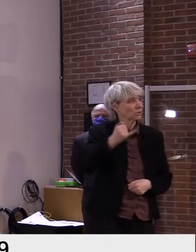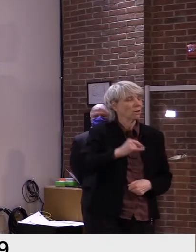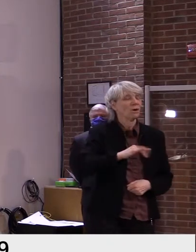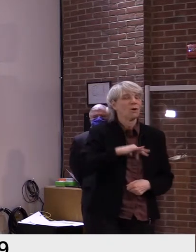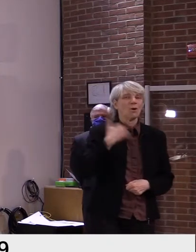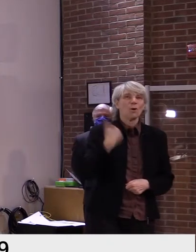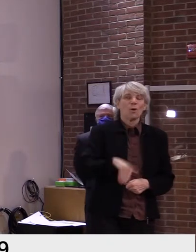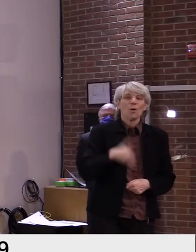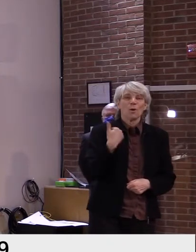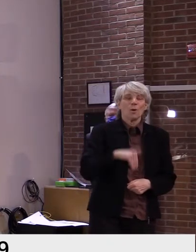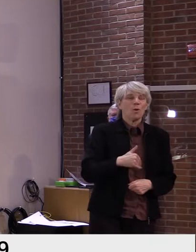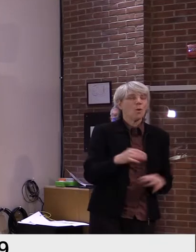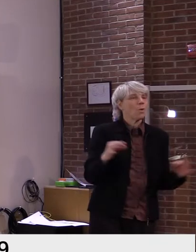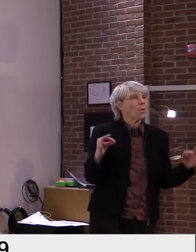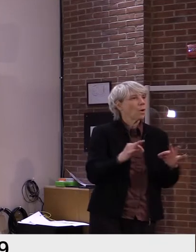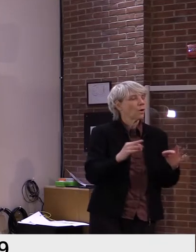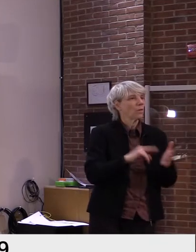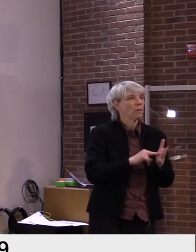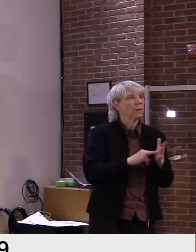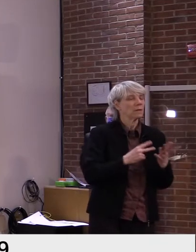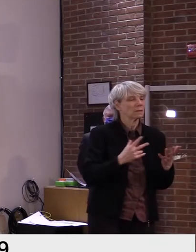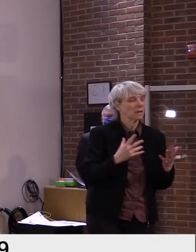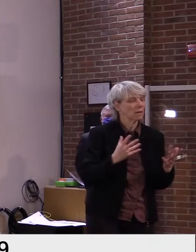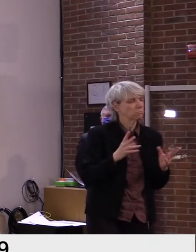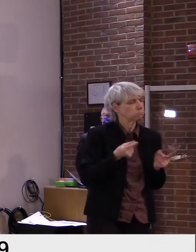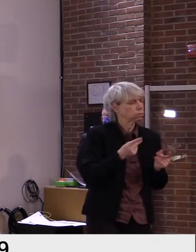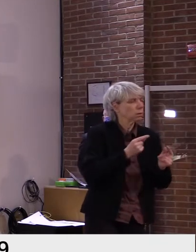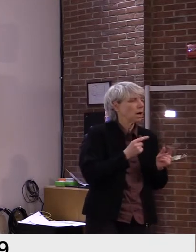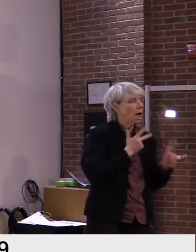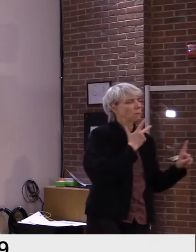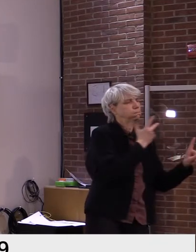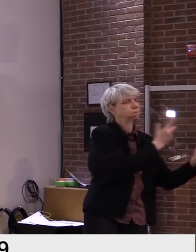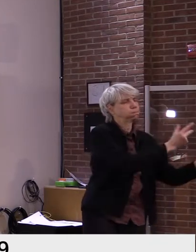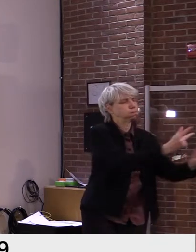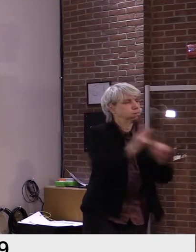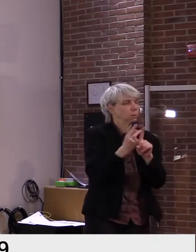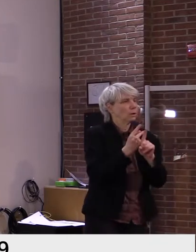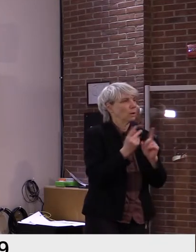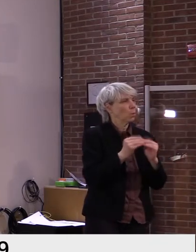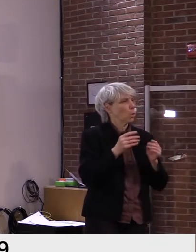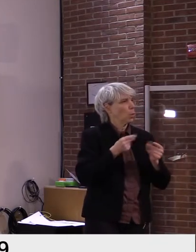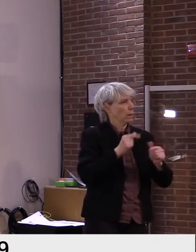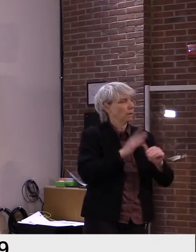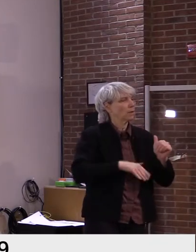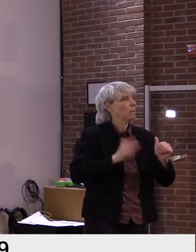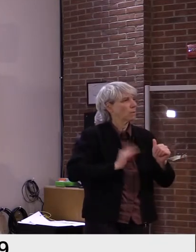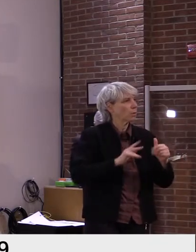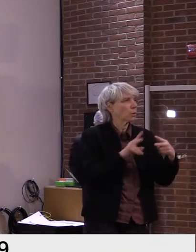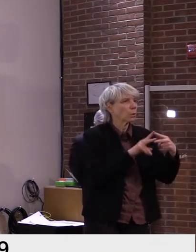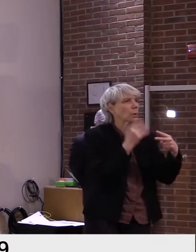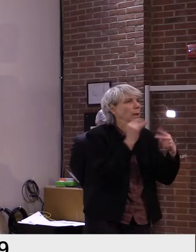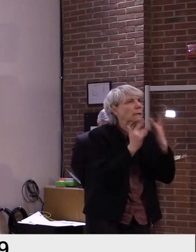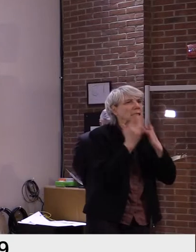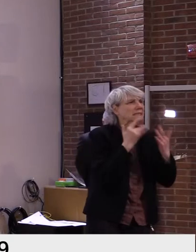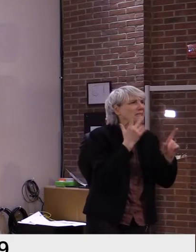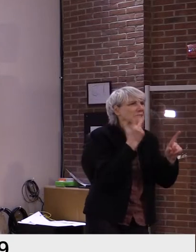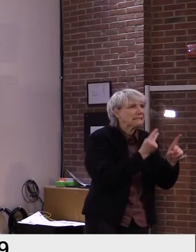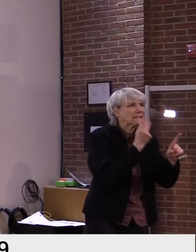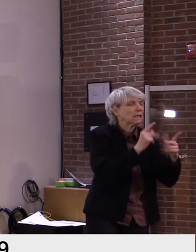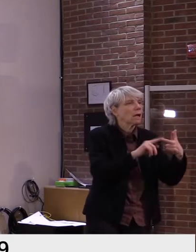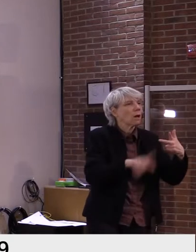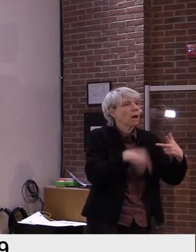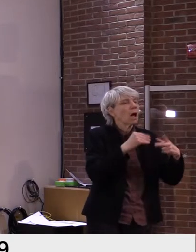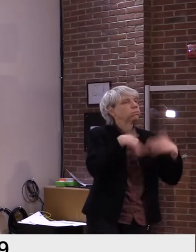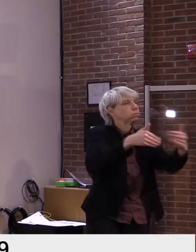can get vaccinated more quickly, our pathway out of this pandemic. This vaccine is different from